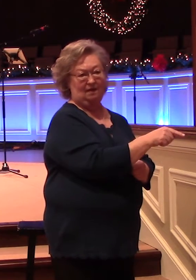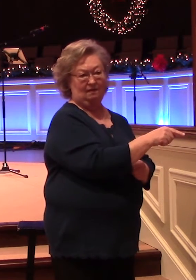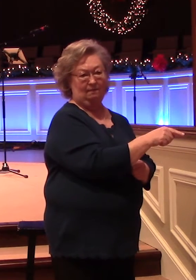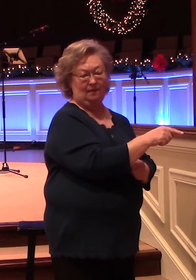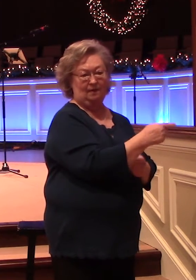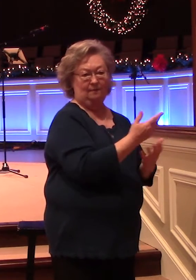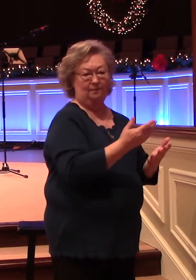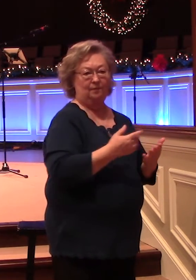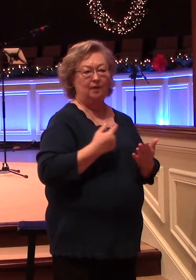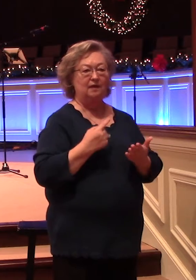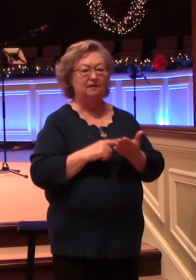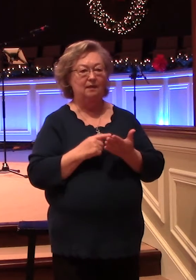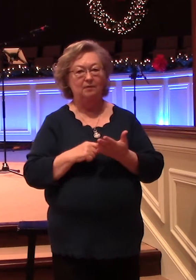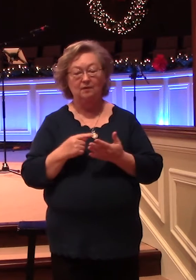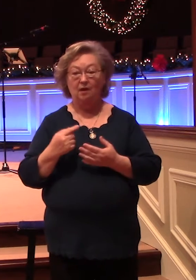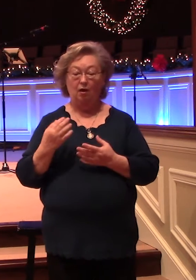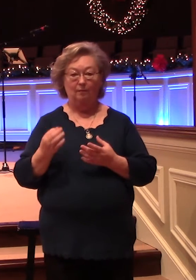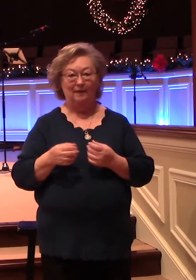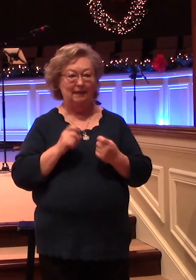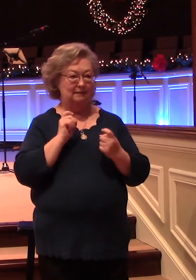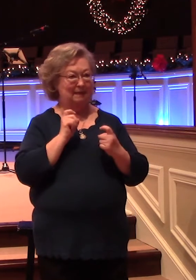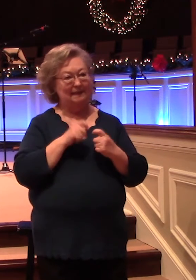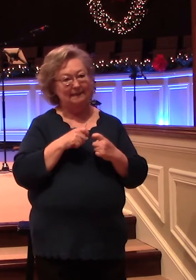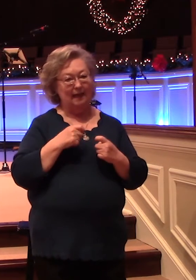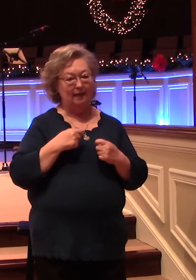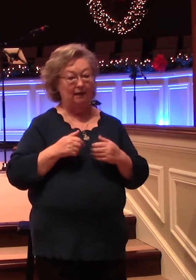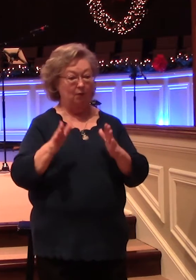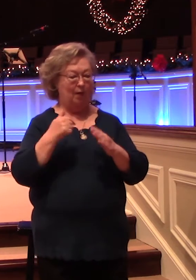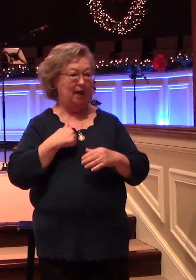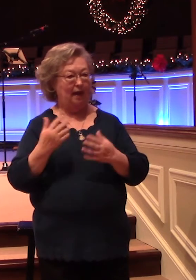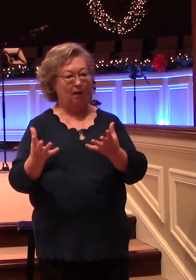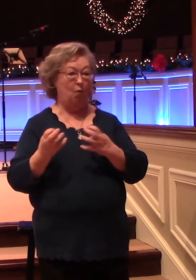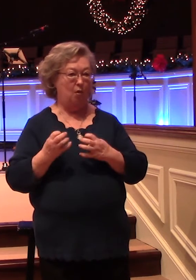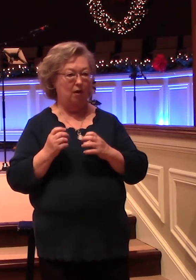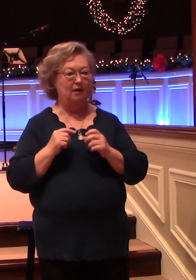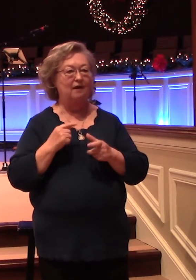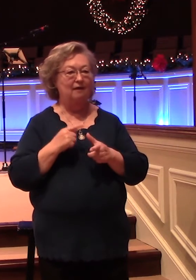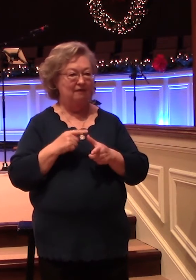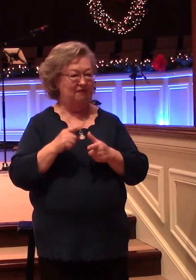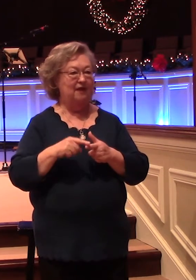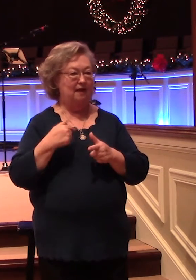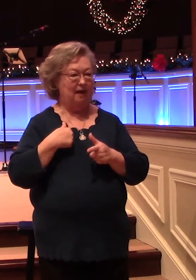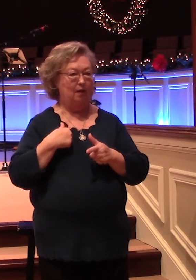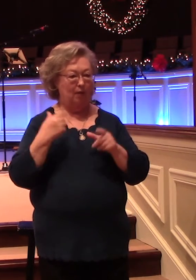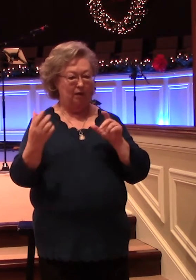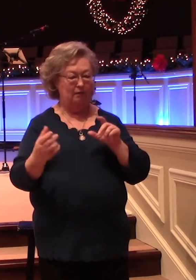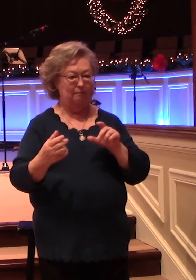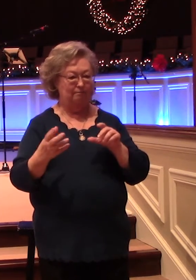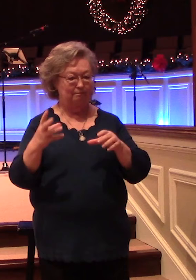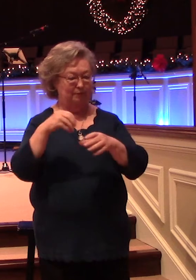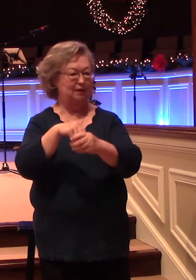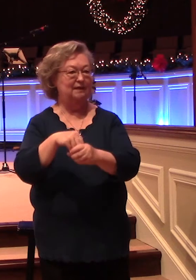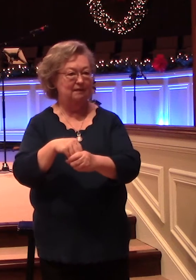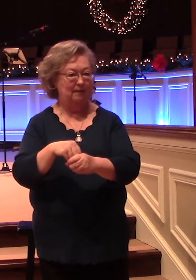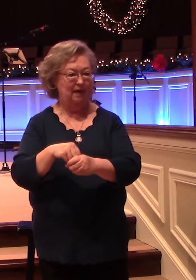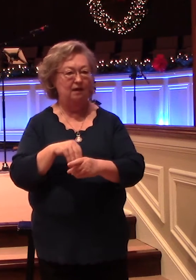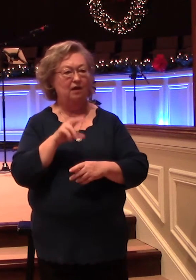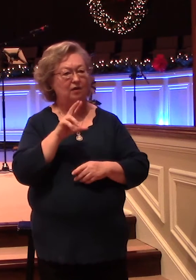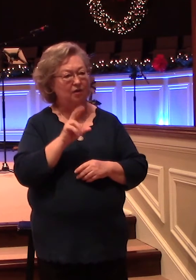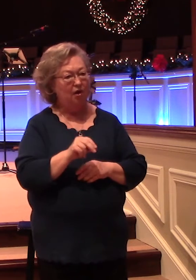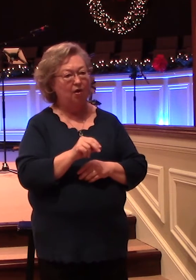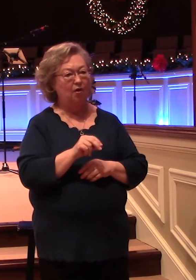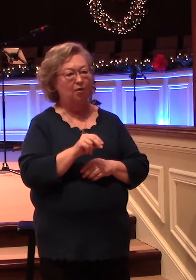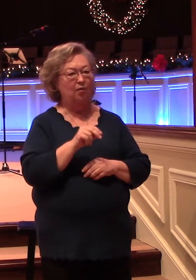about it. You're not here to get what you want. You're not here to get, period. You're here to give. And so is everybody